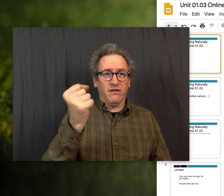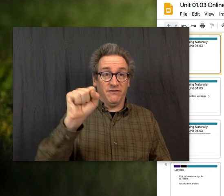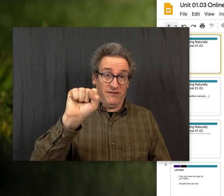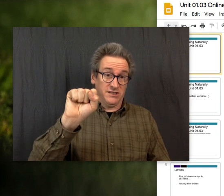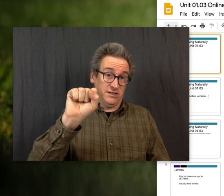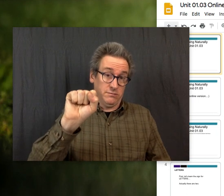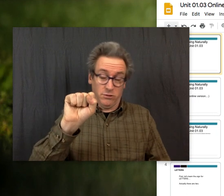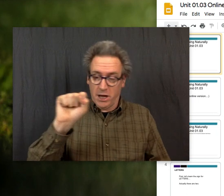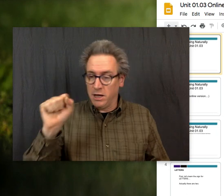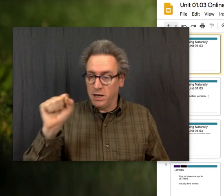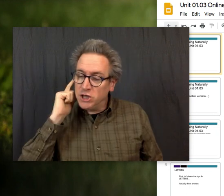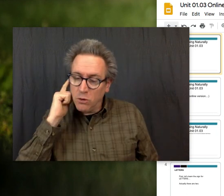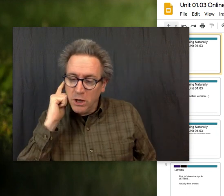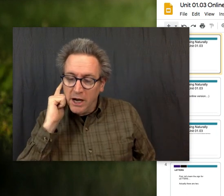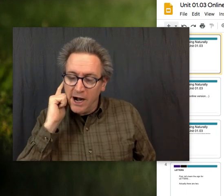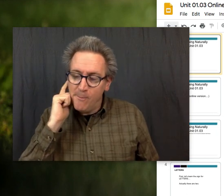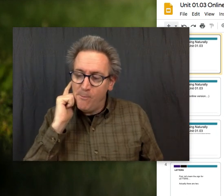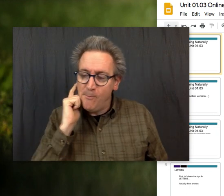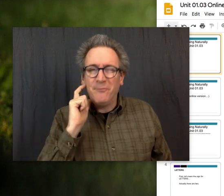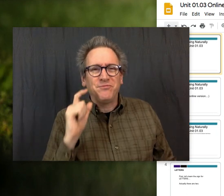around the fist. Okay, so